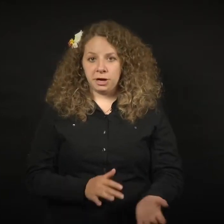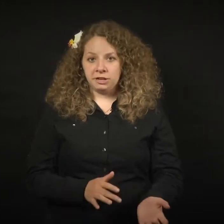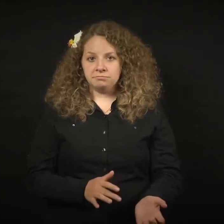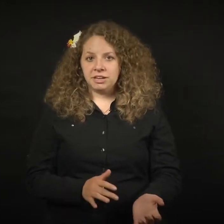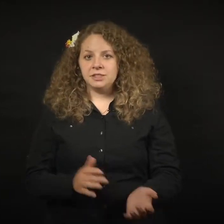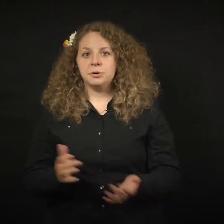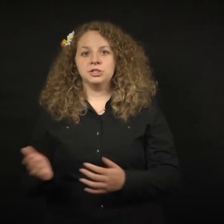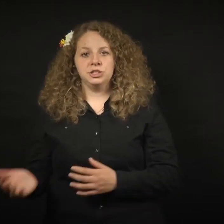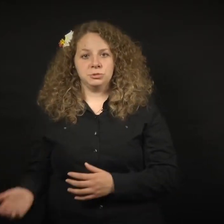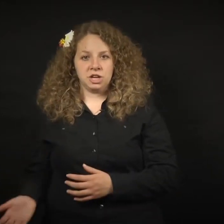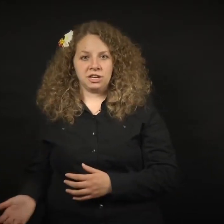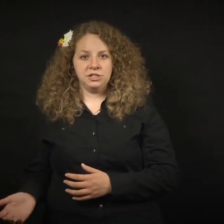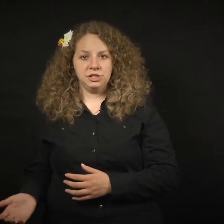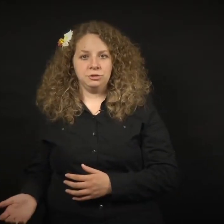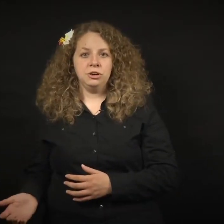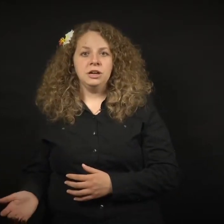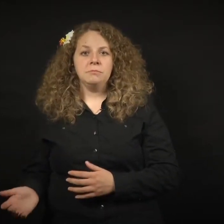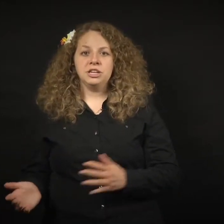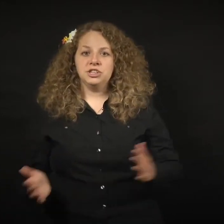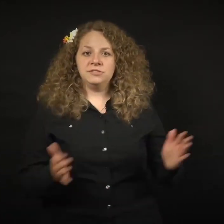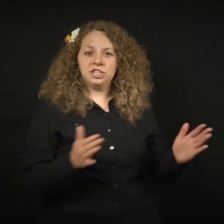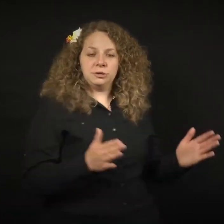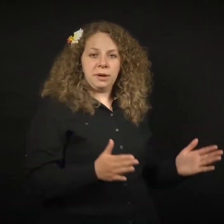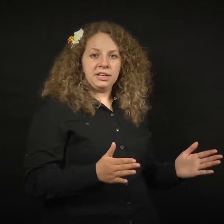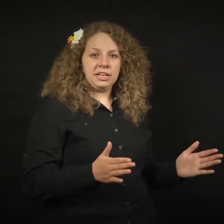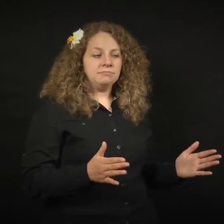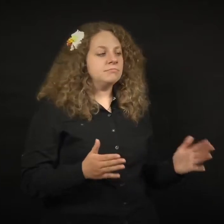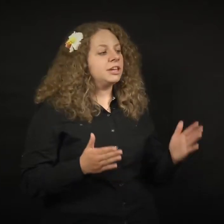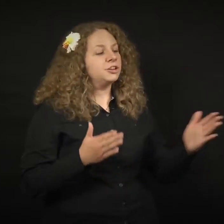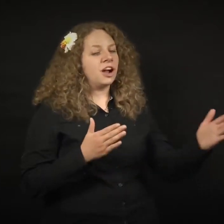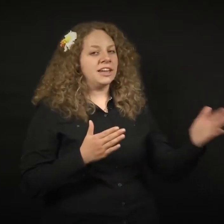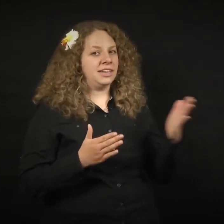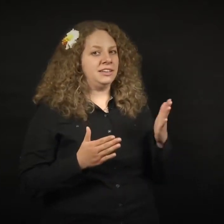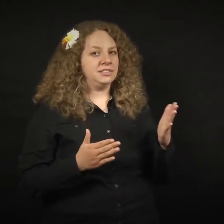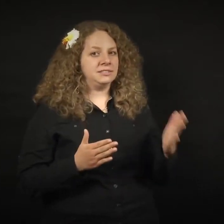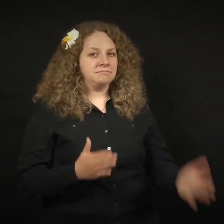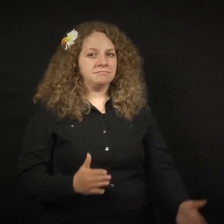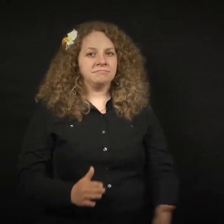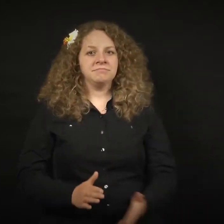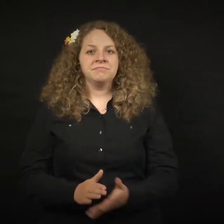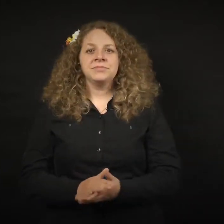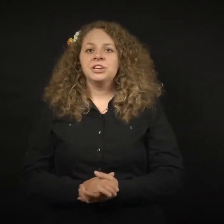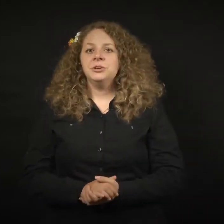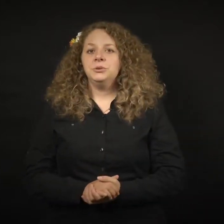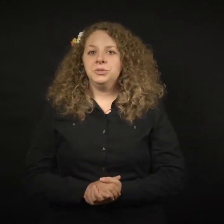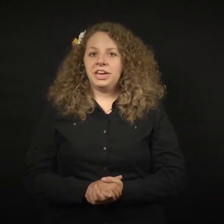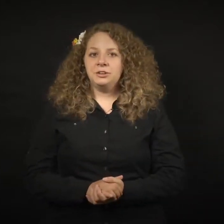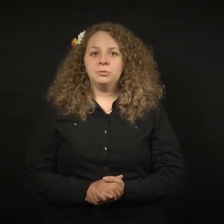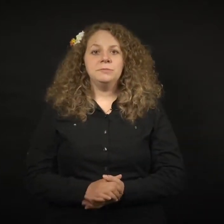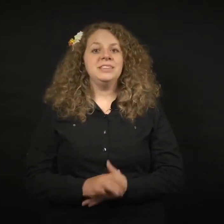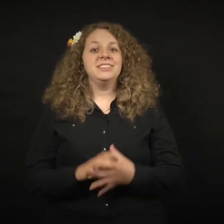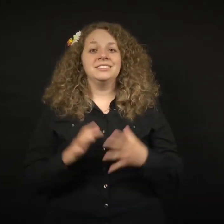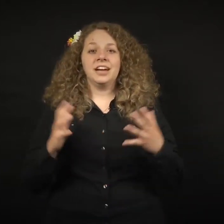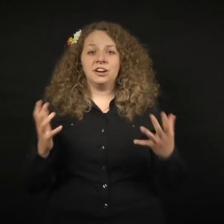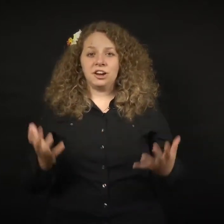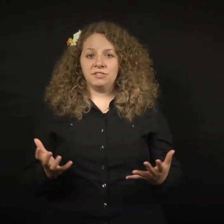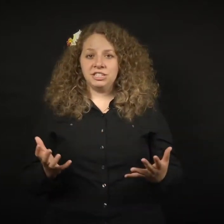part and the person you were talking to, by shifting your body and your eye gaze. You then repeat the entire